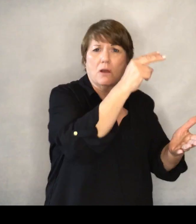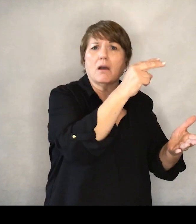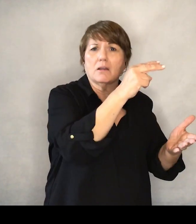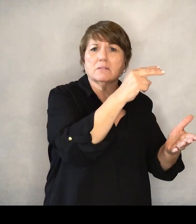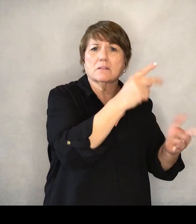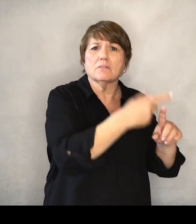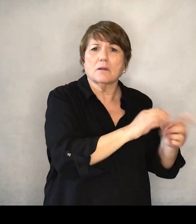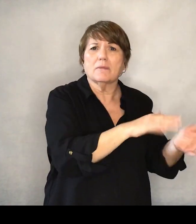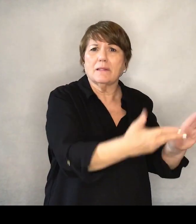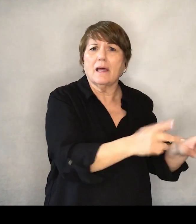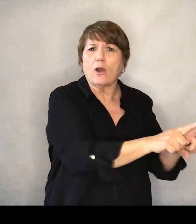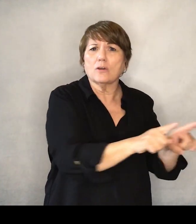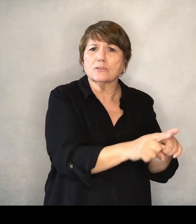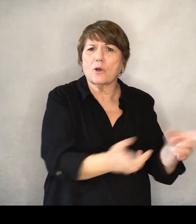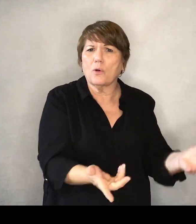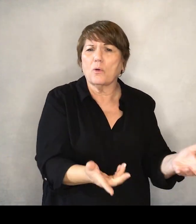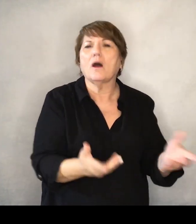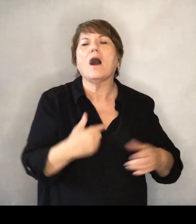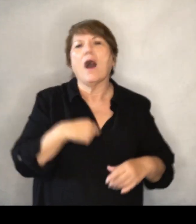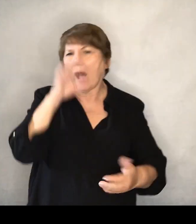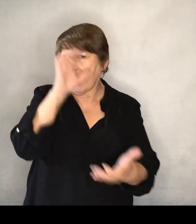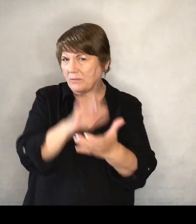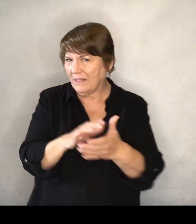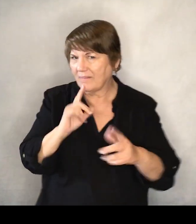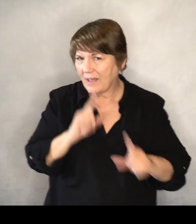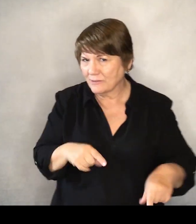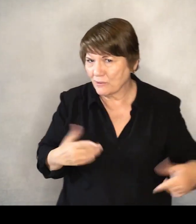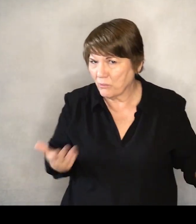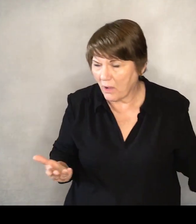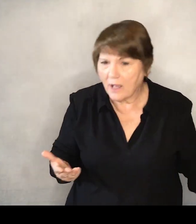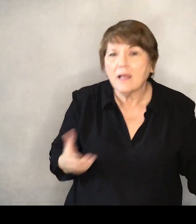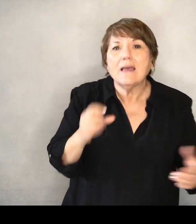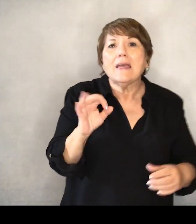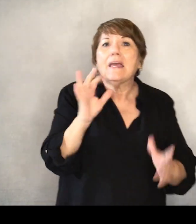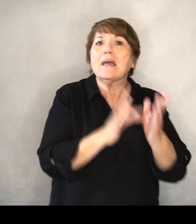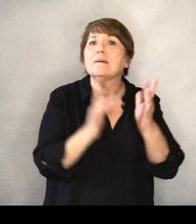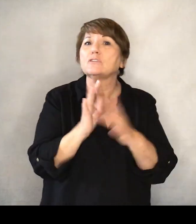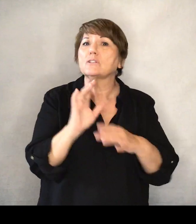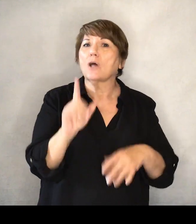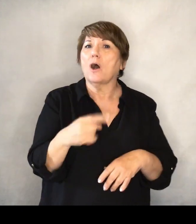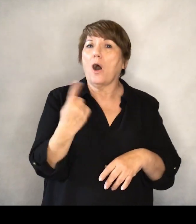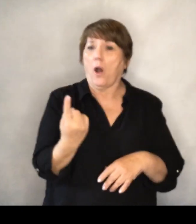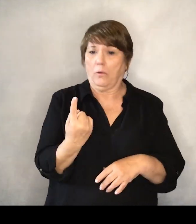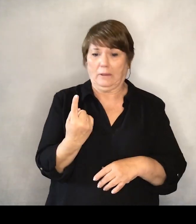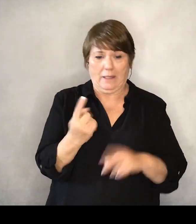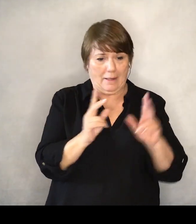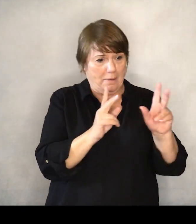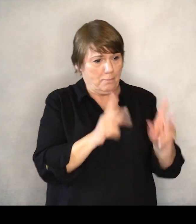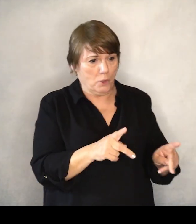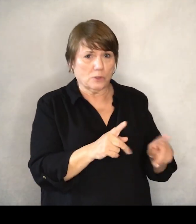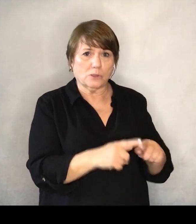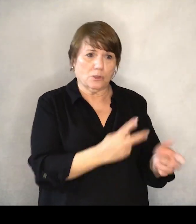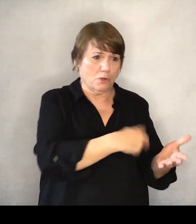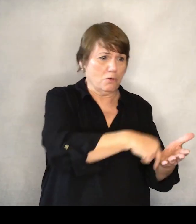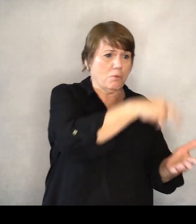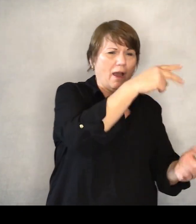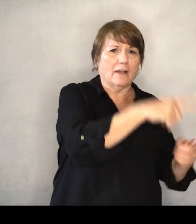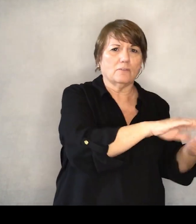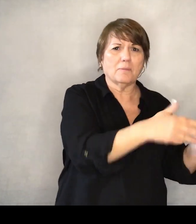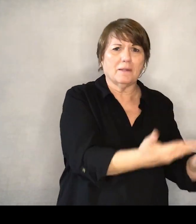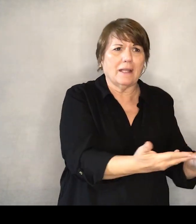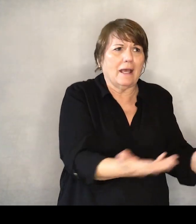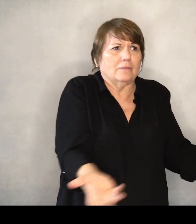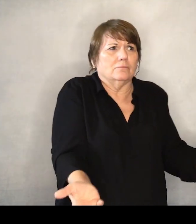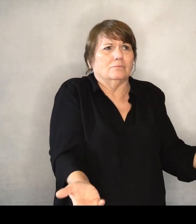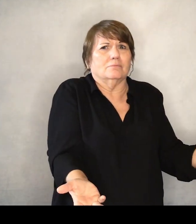thereafter? And here's what I believe the answer is. If Jesus was the only one to rise from the dead, what